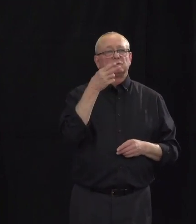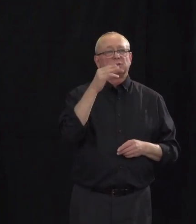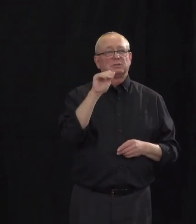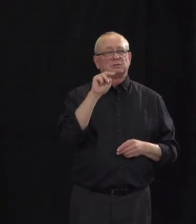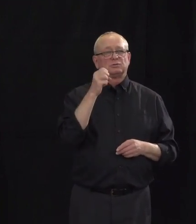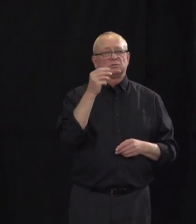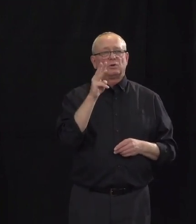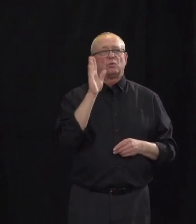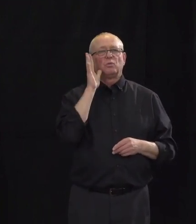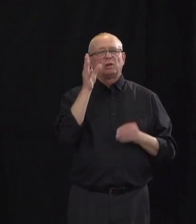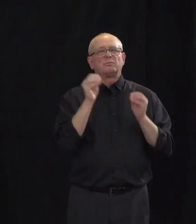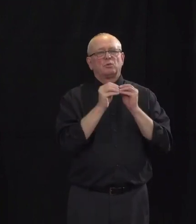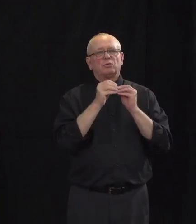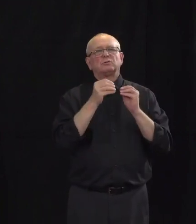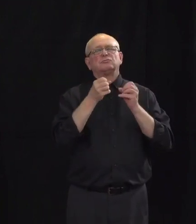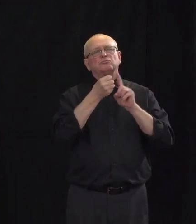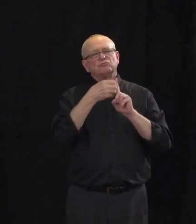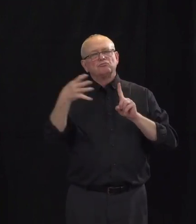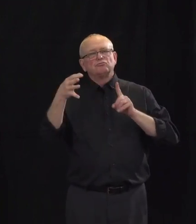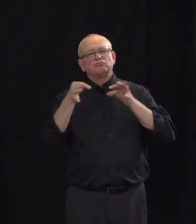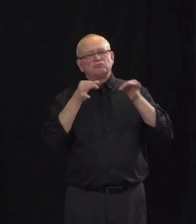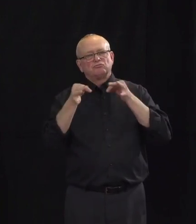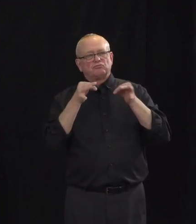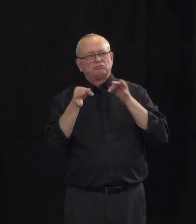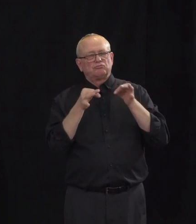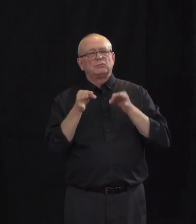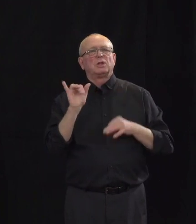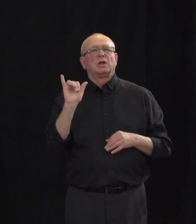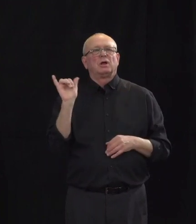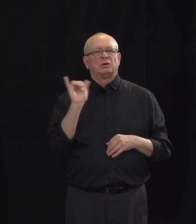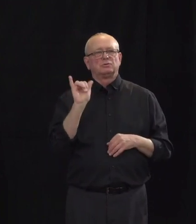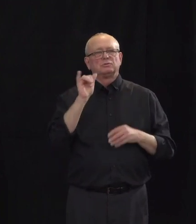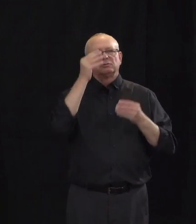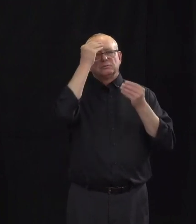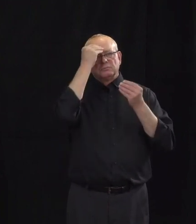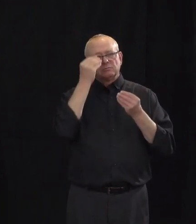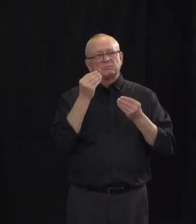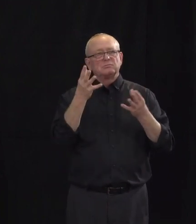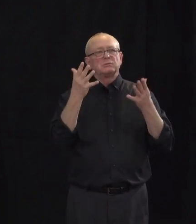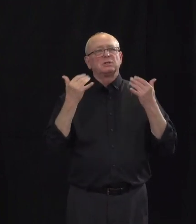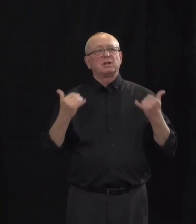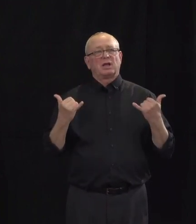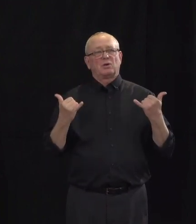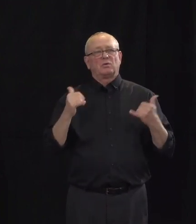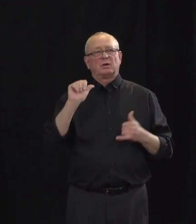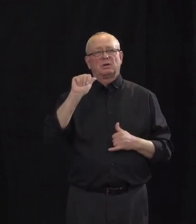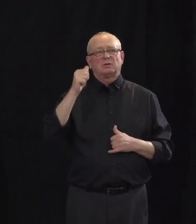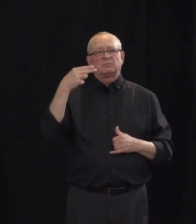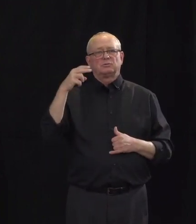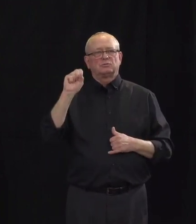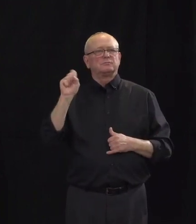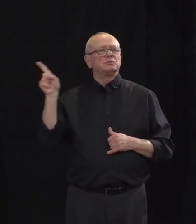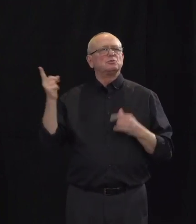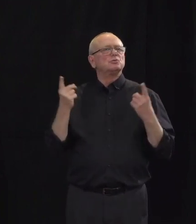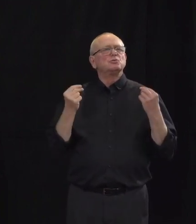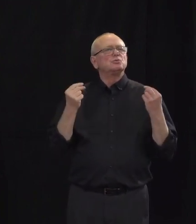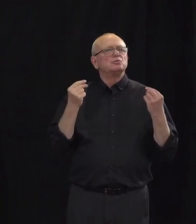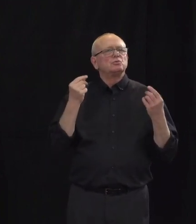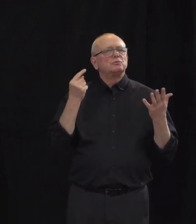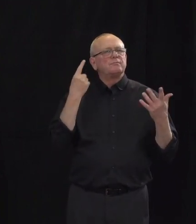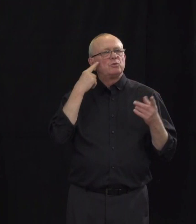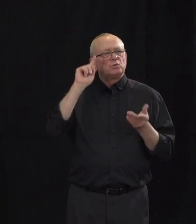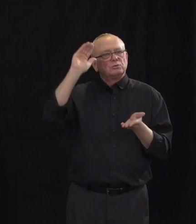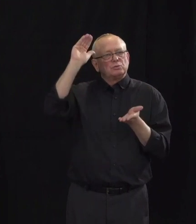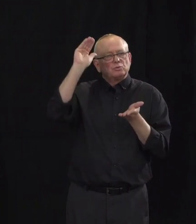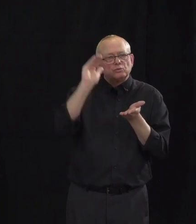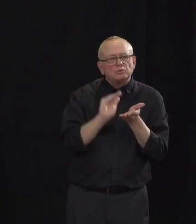date on various strategic moves that Alberta Health Service has taken to slow the spread. And let me thank once again all of